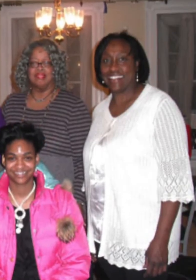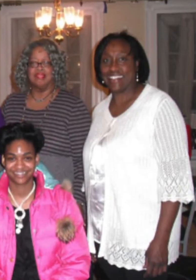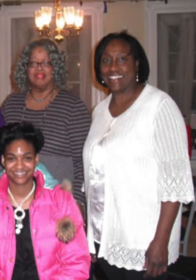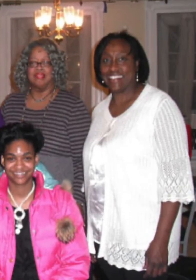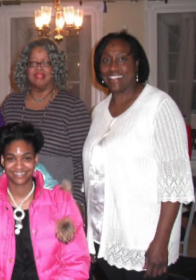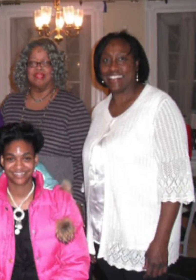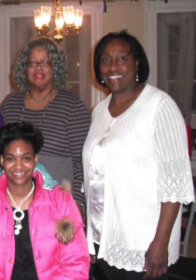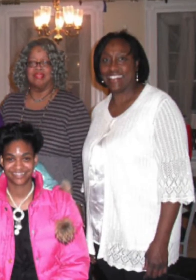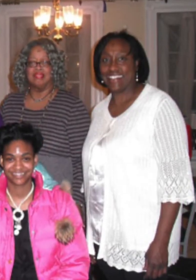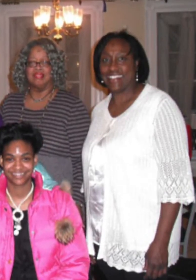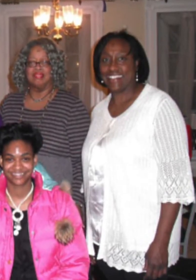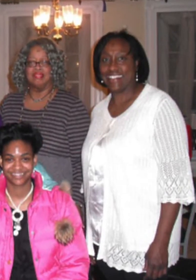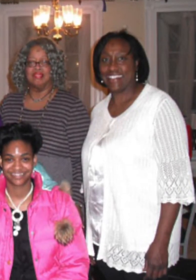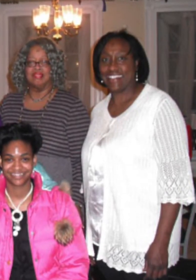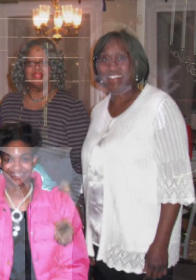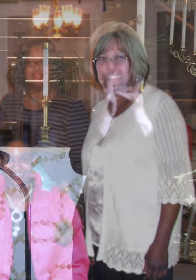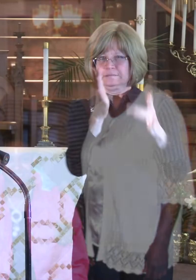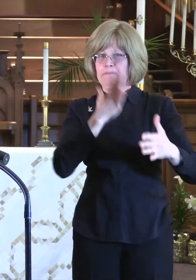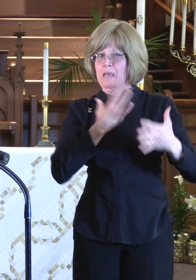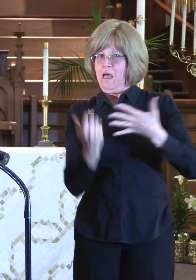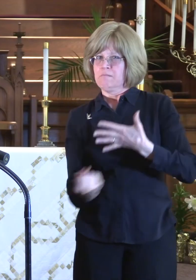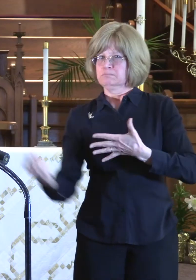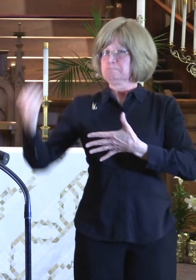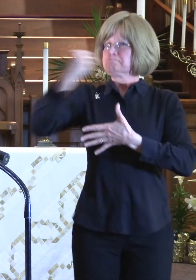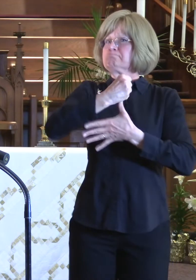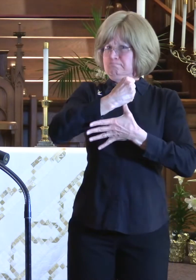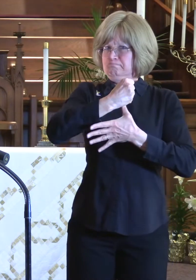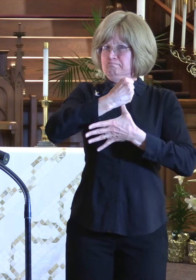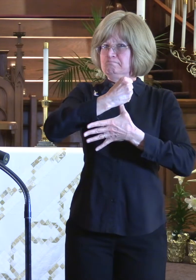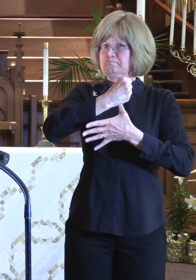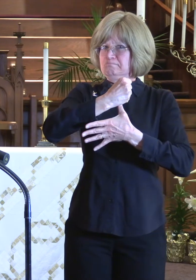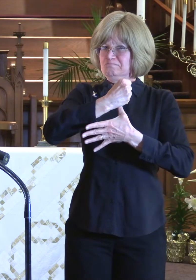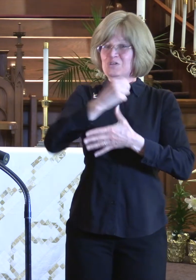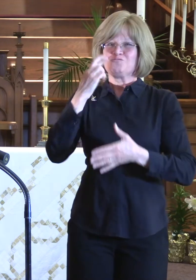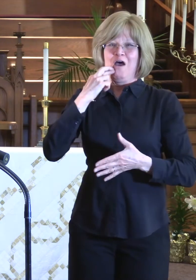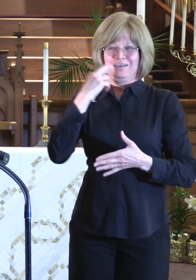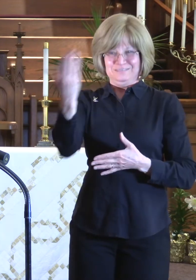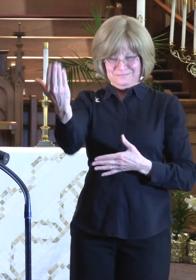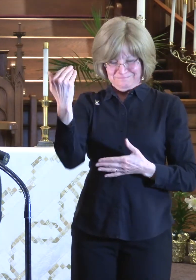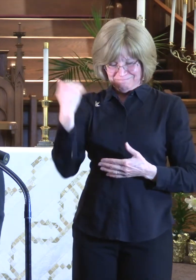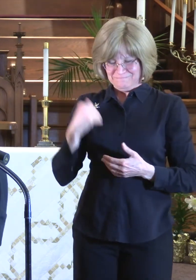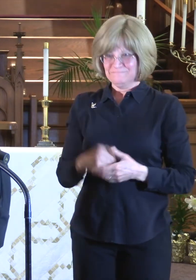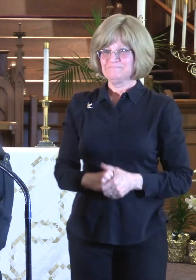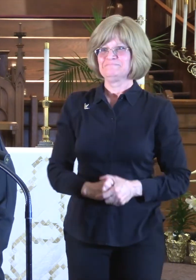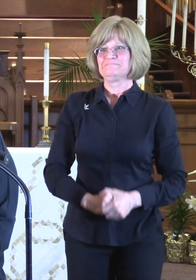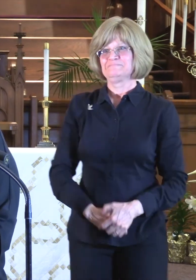states, Jesus is my priority. Rosalyn McKelvey.